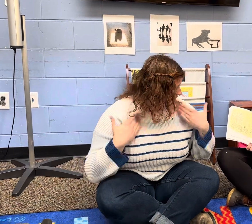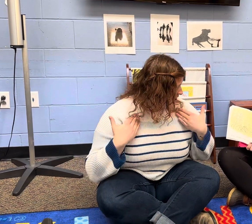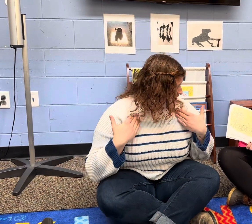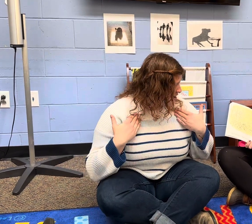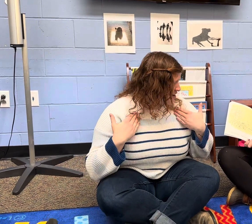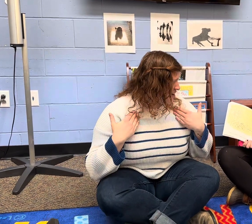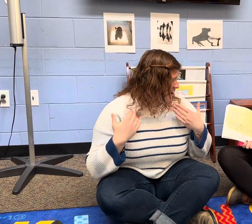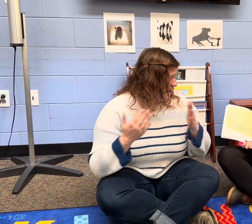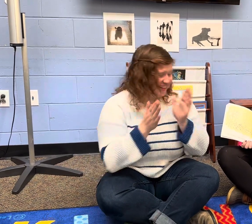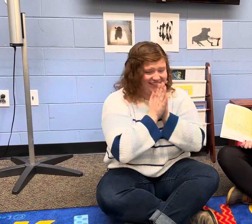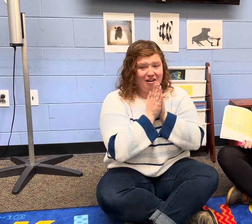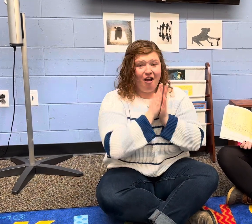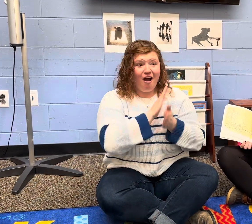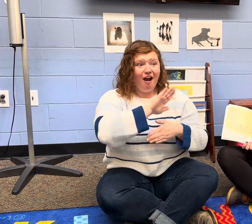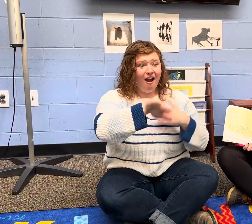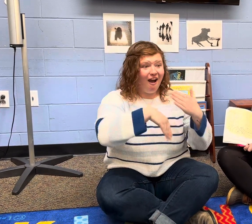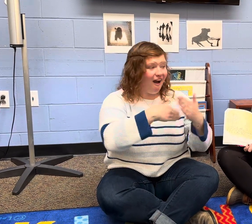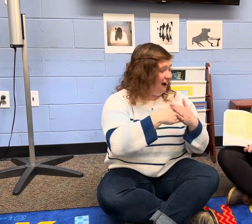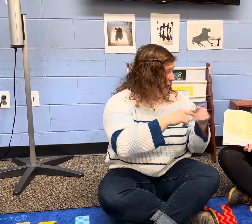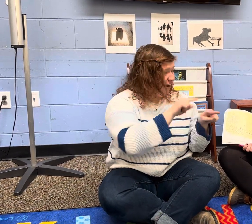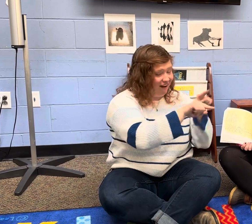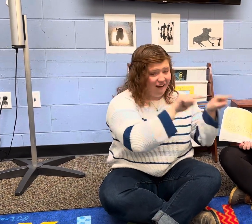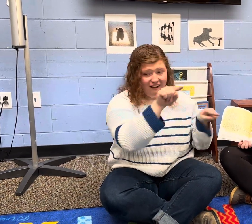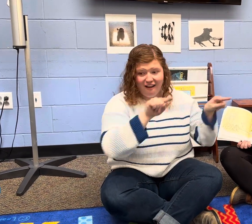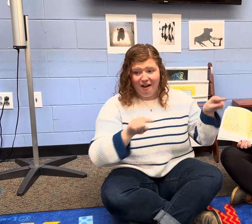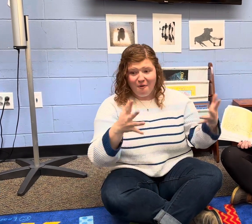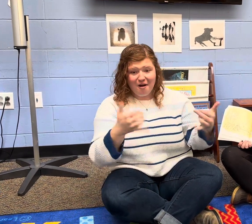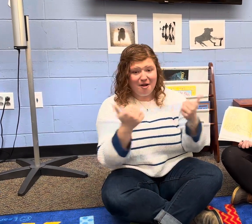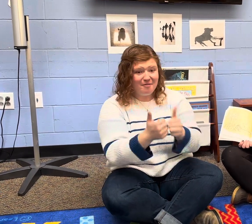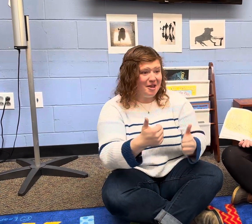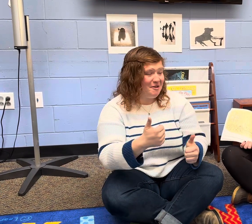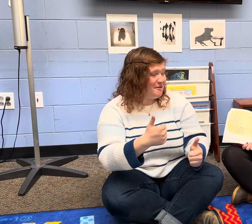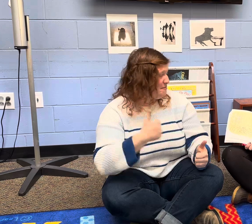Now I was happy. I was as happy as I could